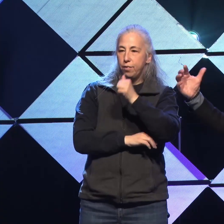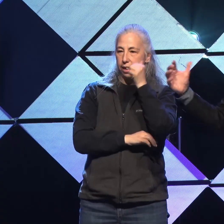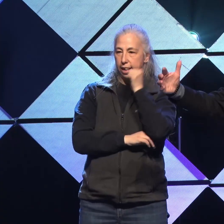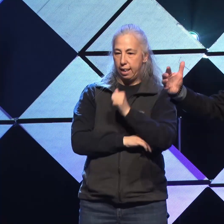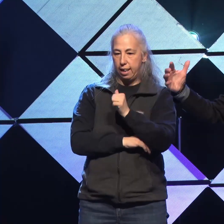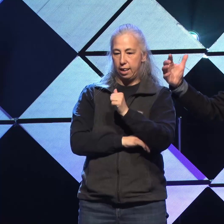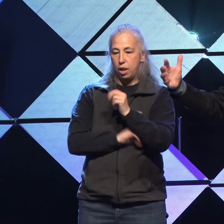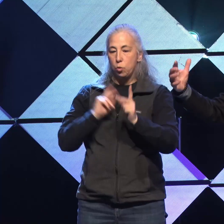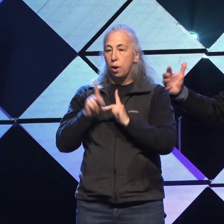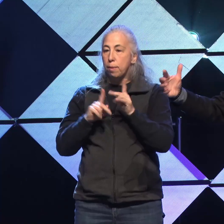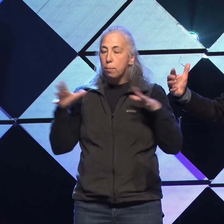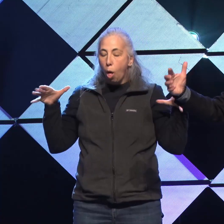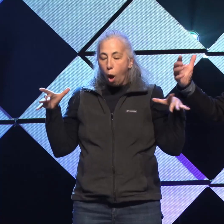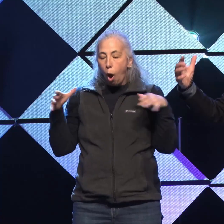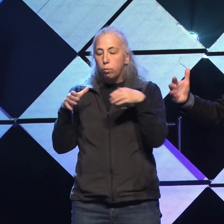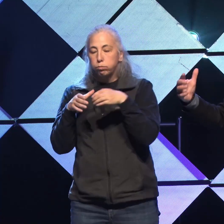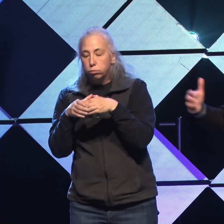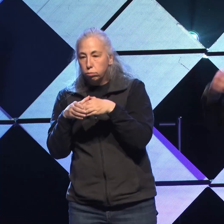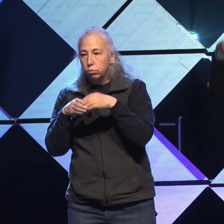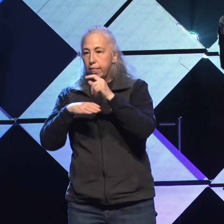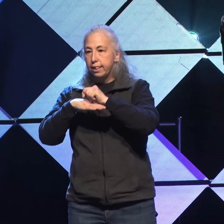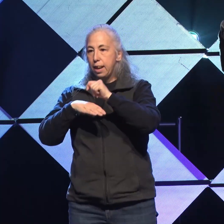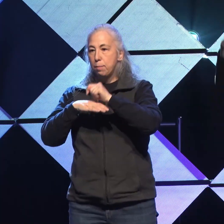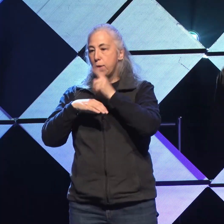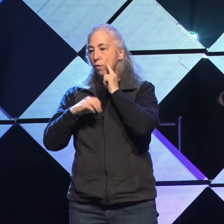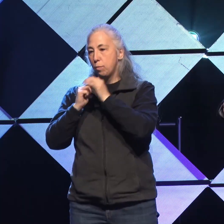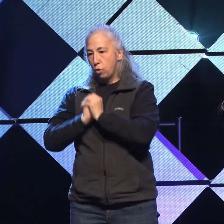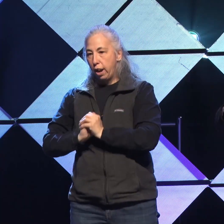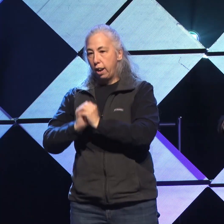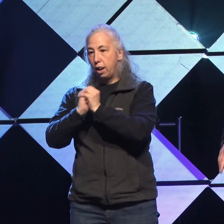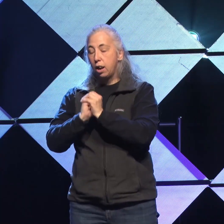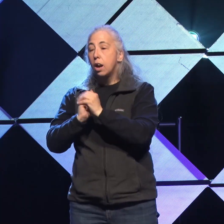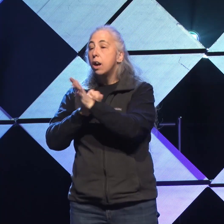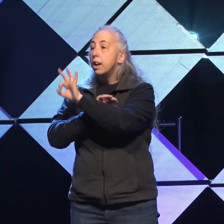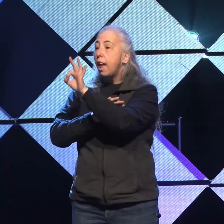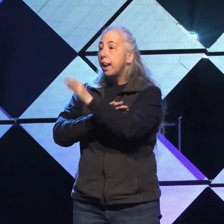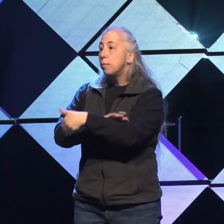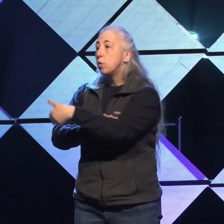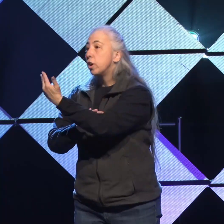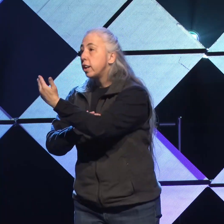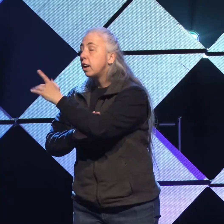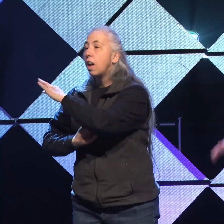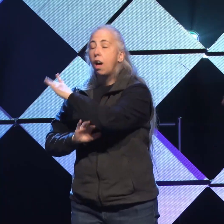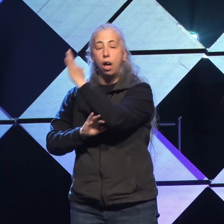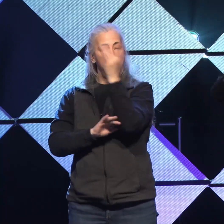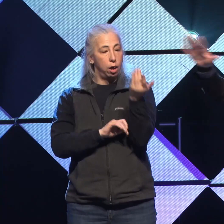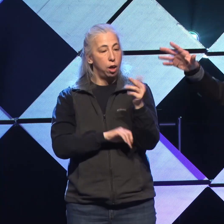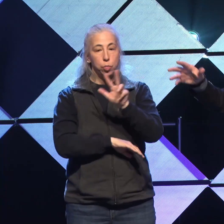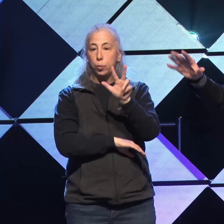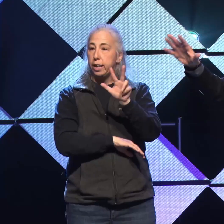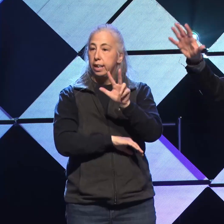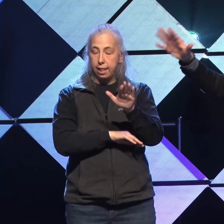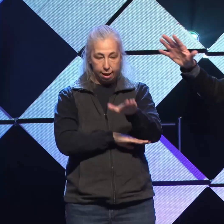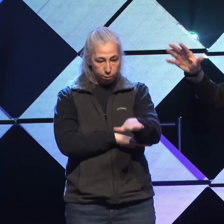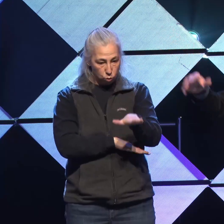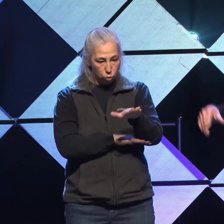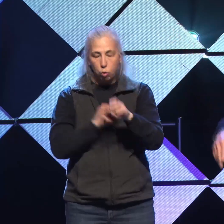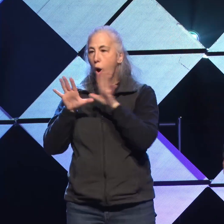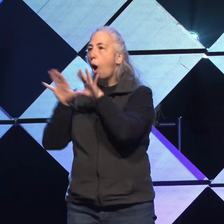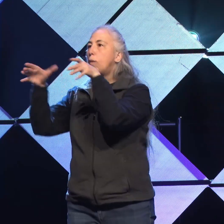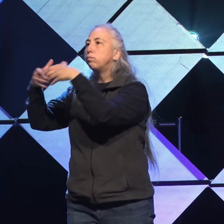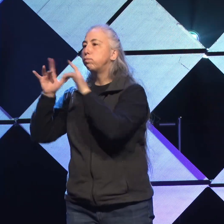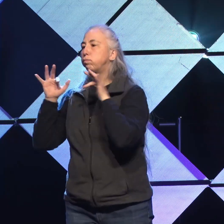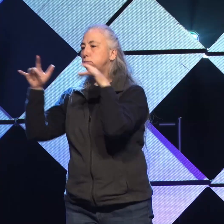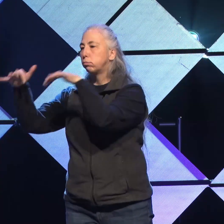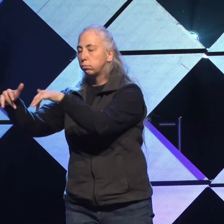when people went to the temple to pray, 9 in the morning and also at 3 in the afternoon. Lots of people were there. Many